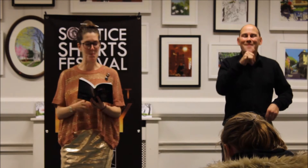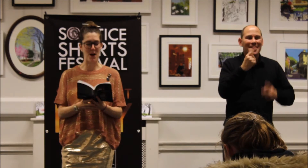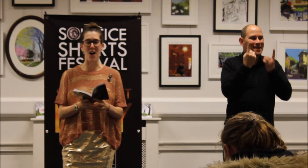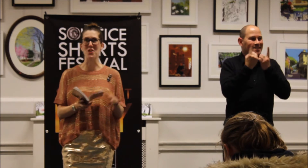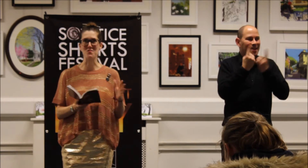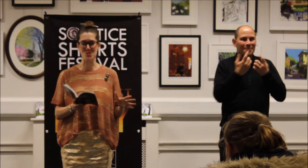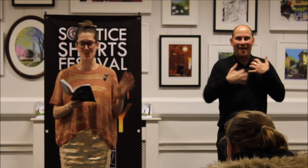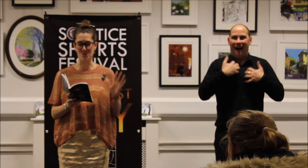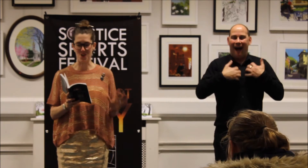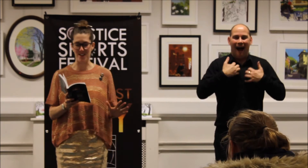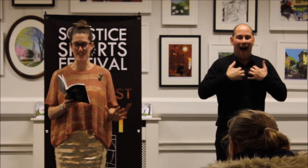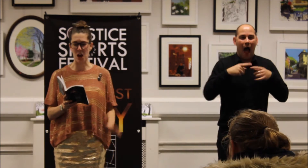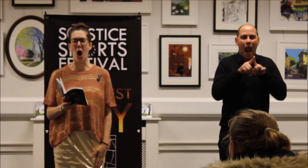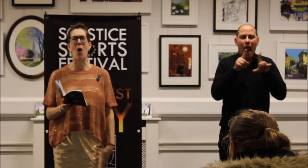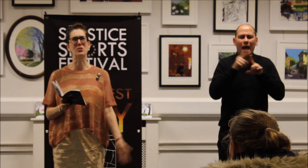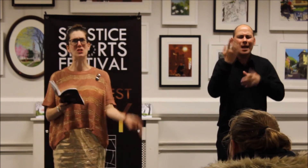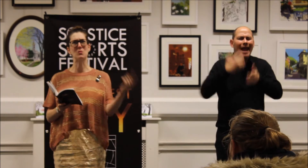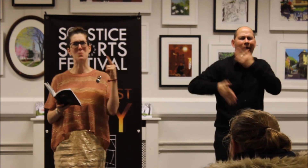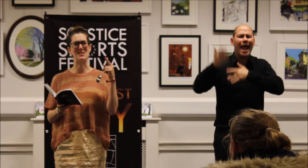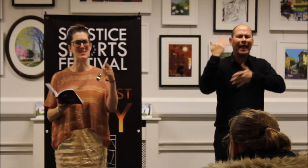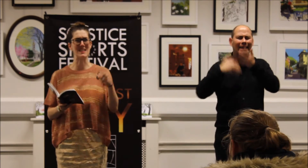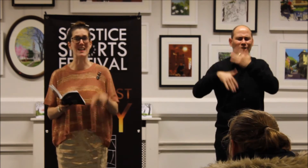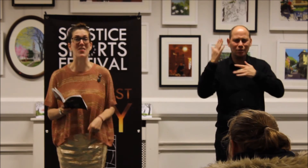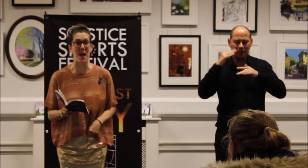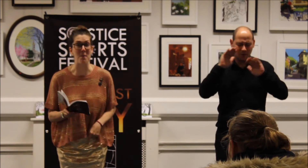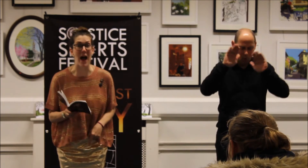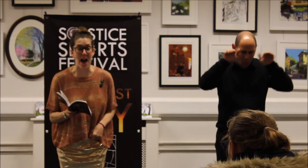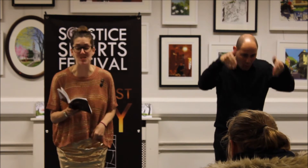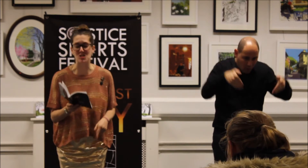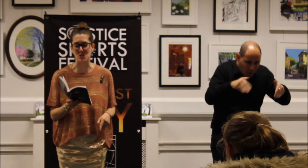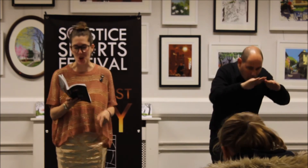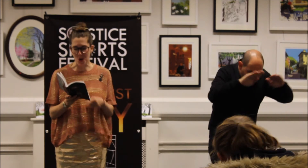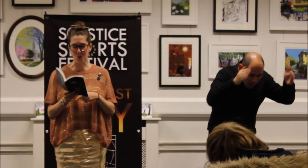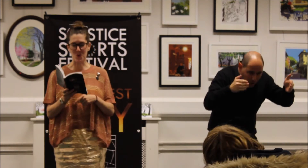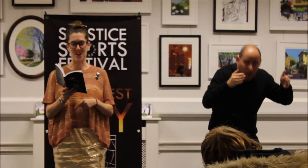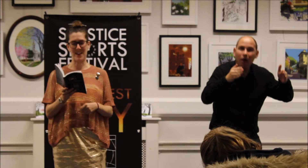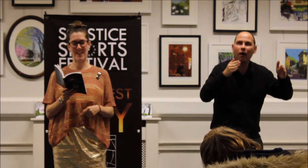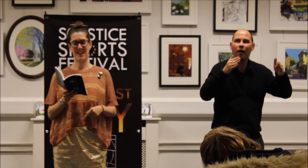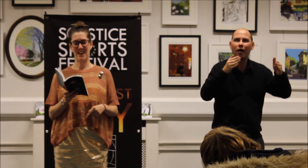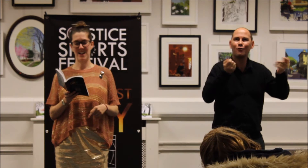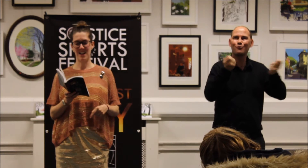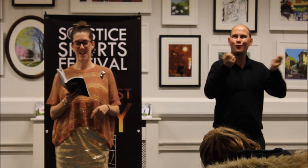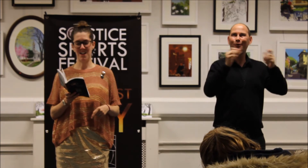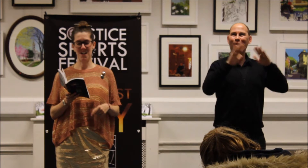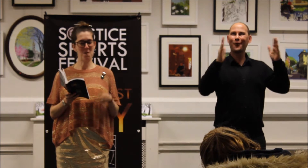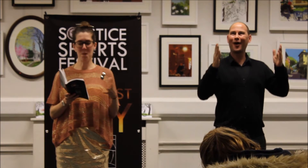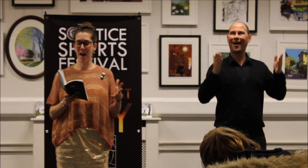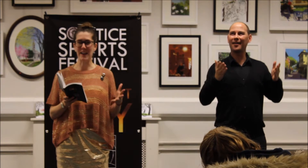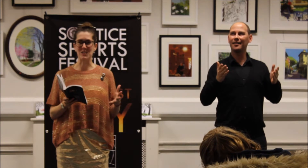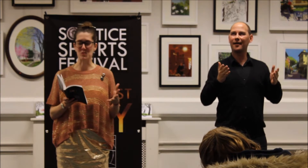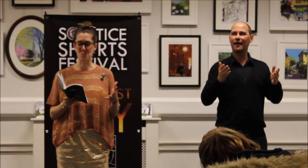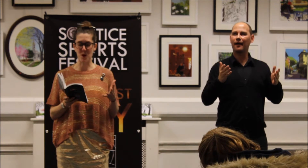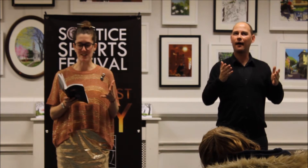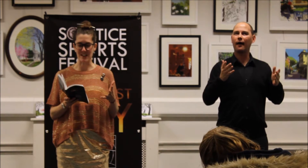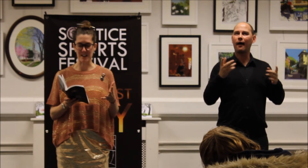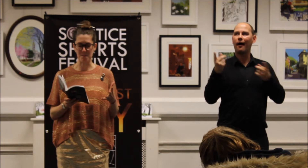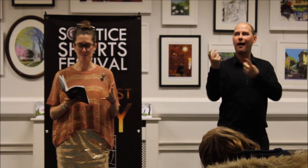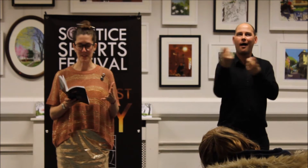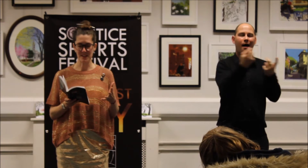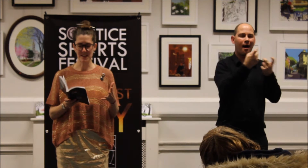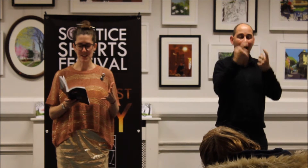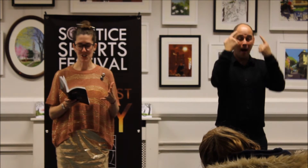secret cabal that ruled the world. Oh, she would be seeking them out soon. Her mind was